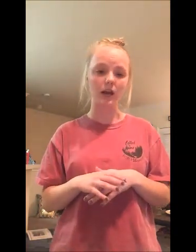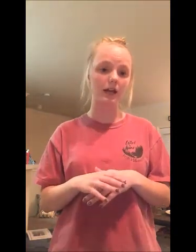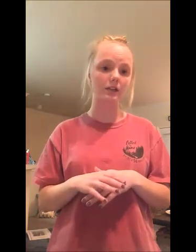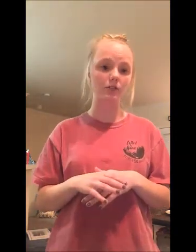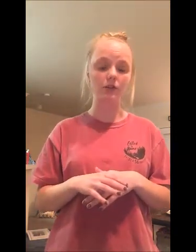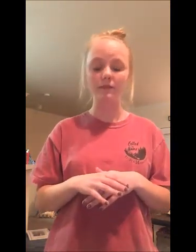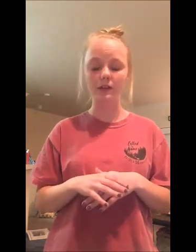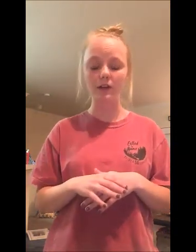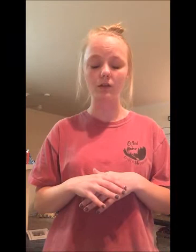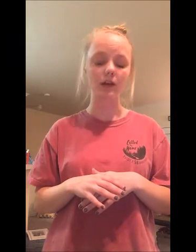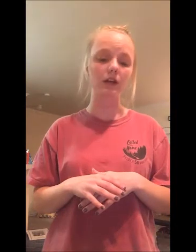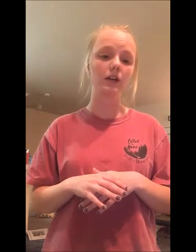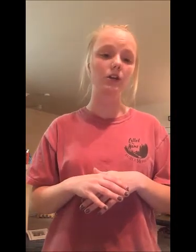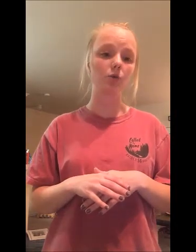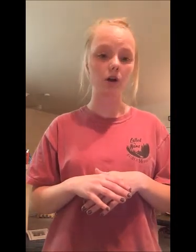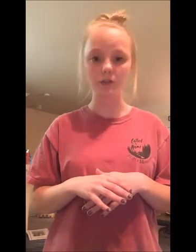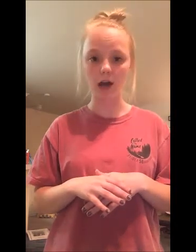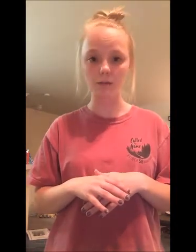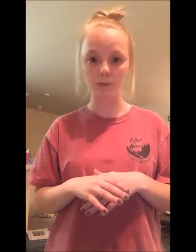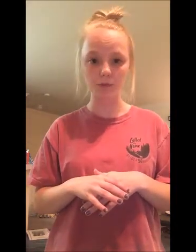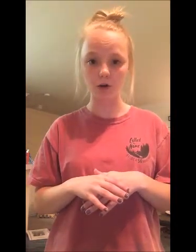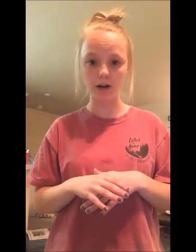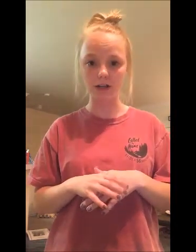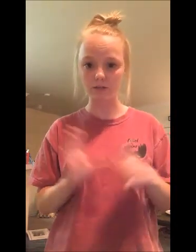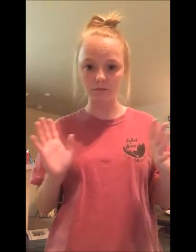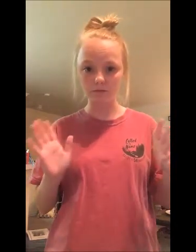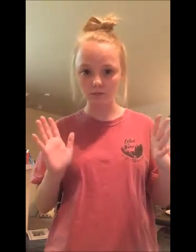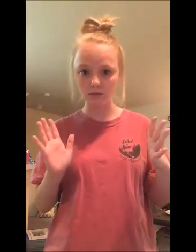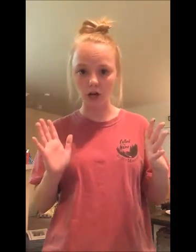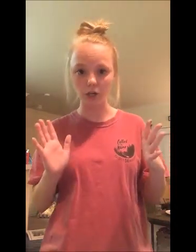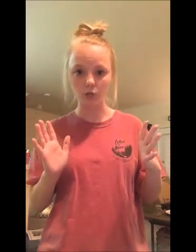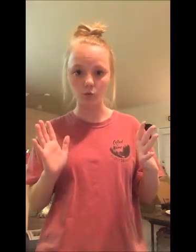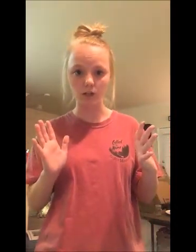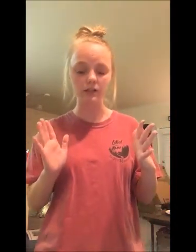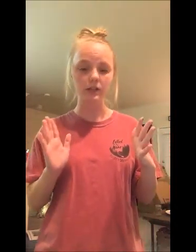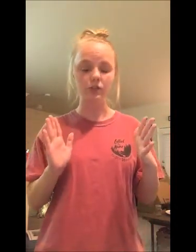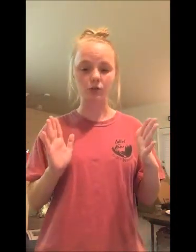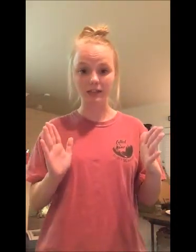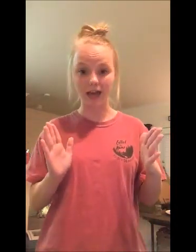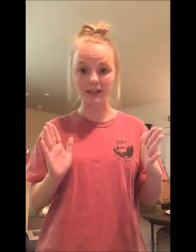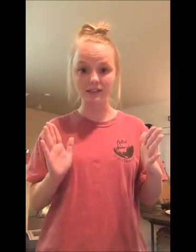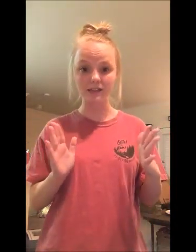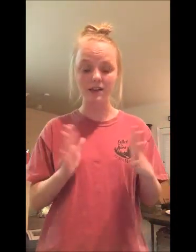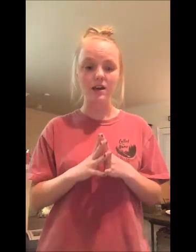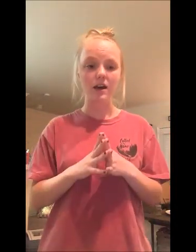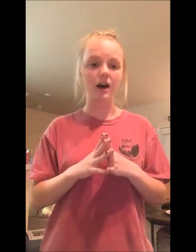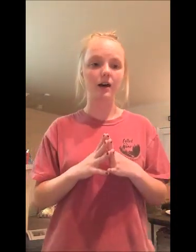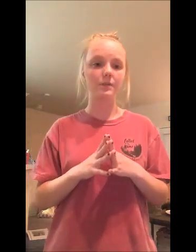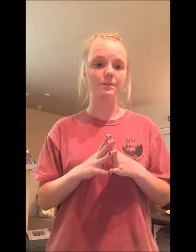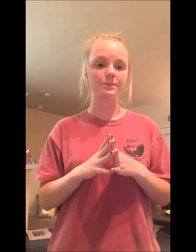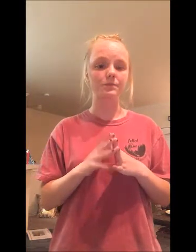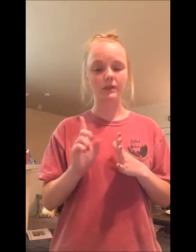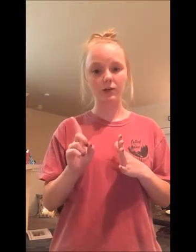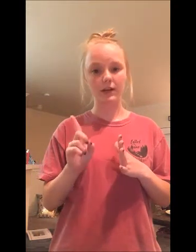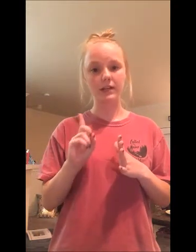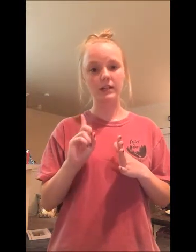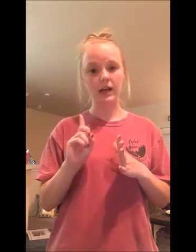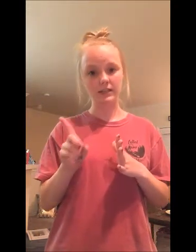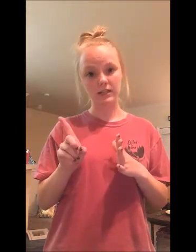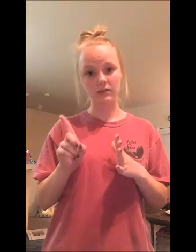had to do that video like 12 times before I got a good one, so relax. Now granted, I did